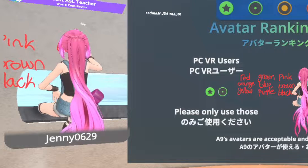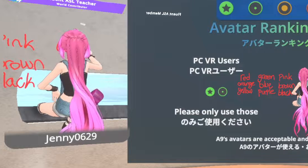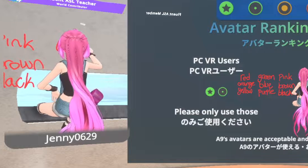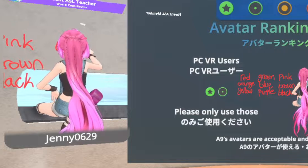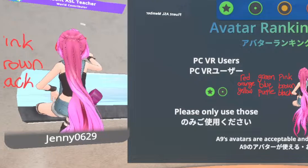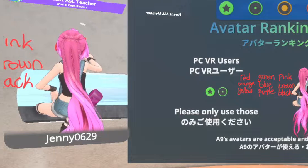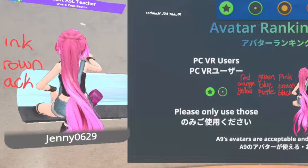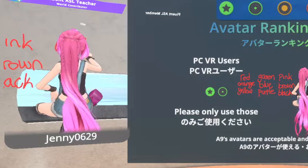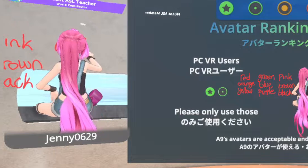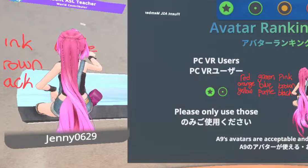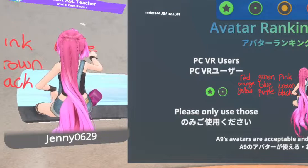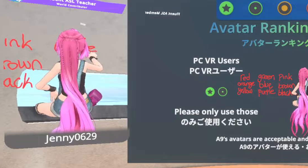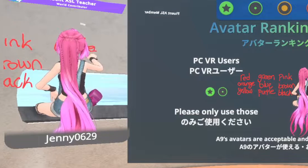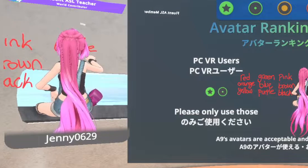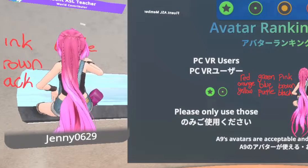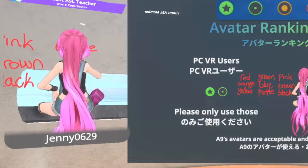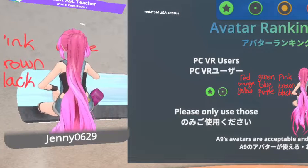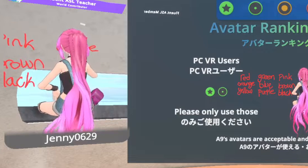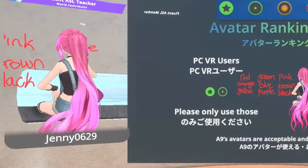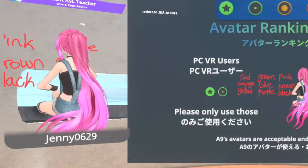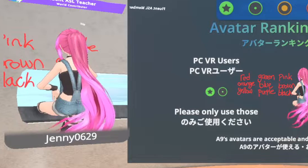white,